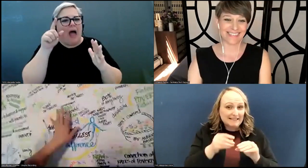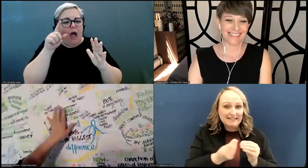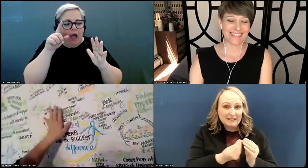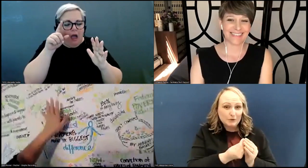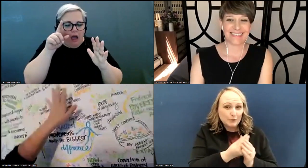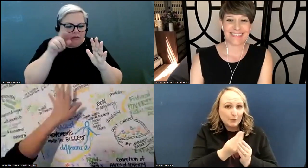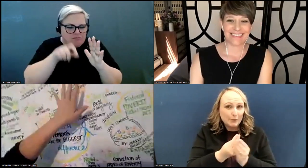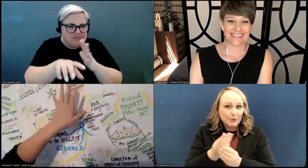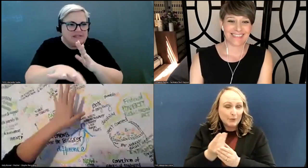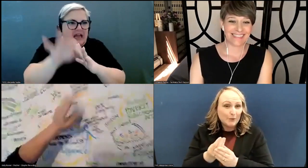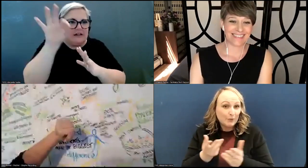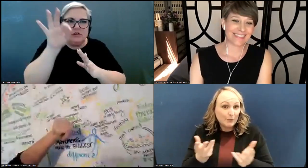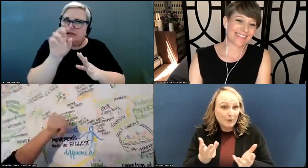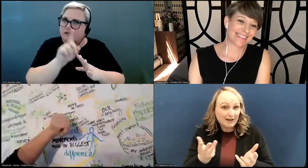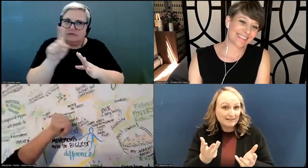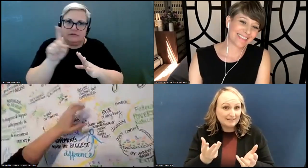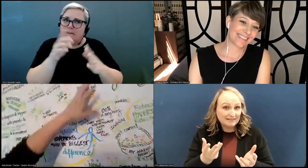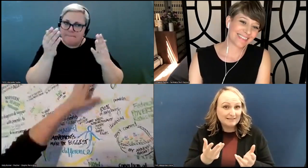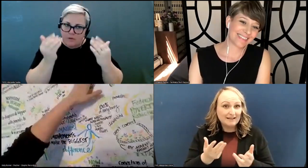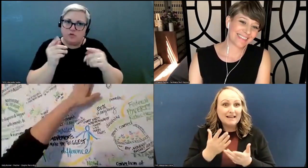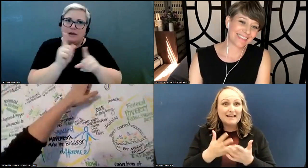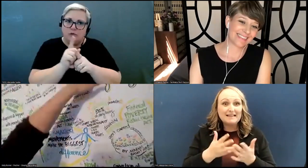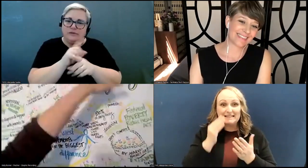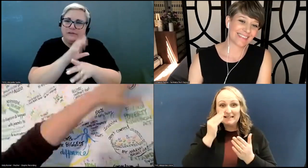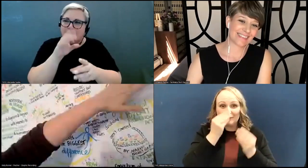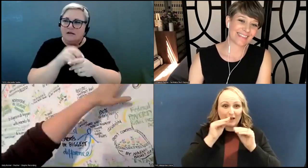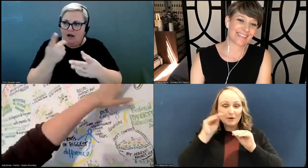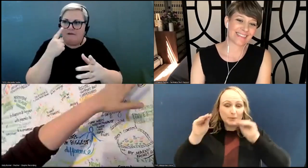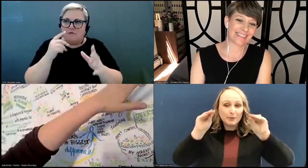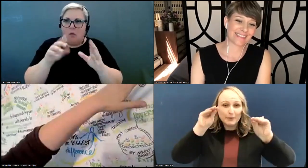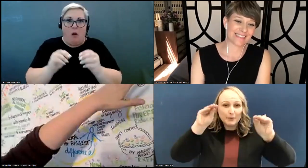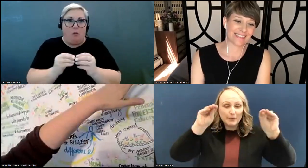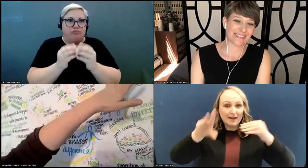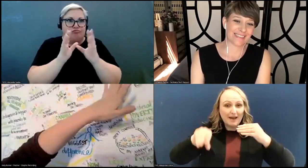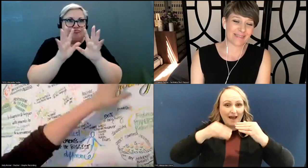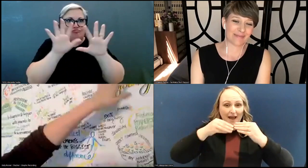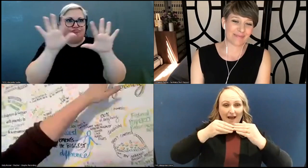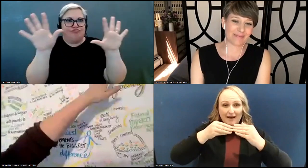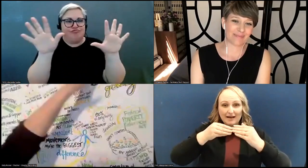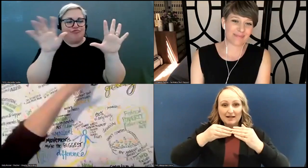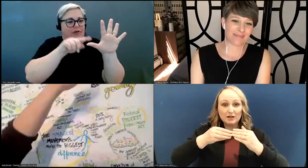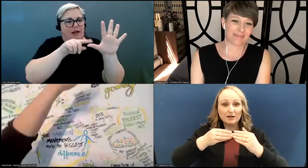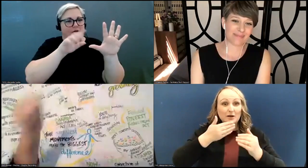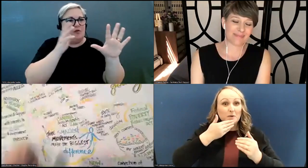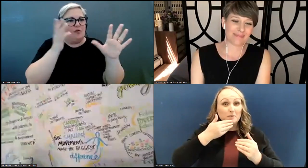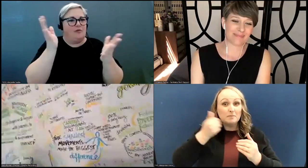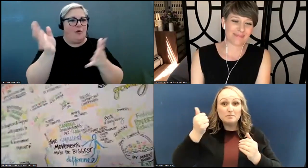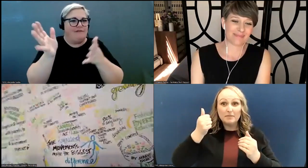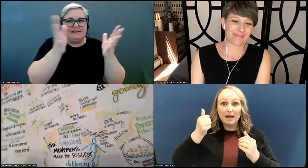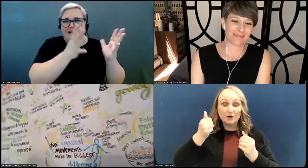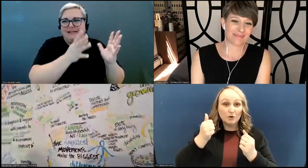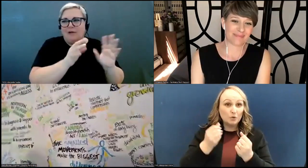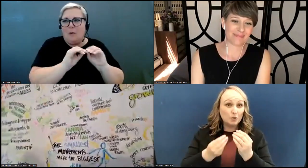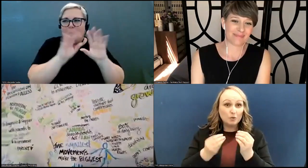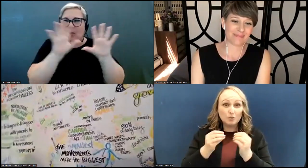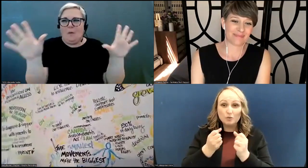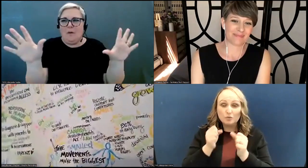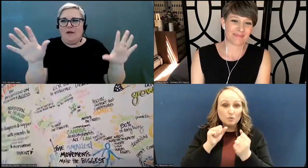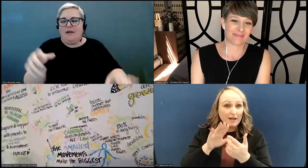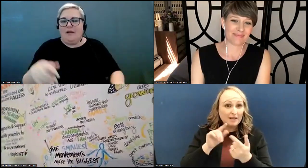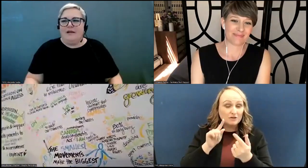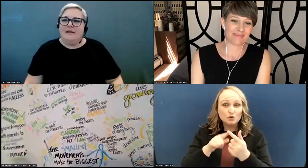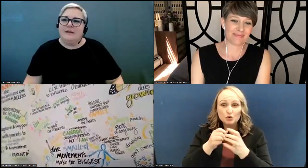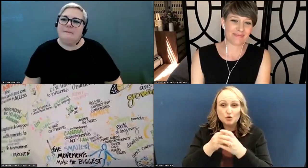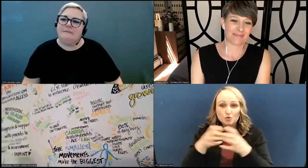conversation and some snippets around what are the things that better ways are growing, that can be growing, and